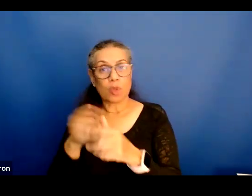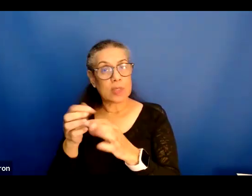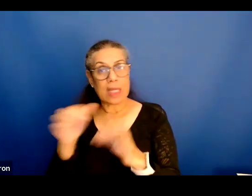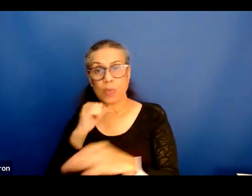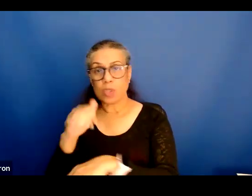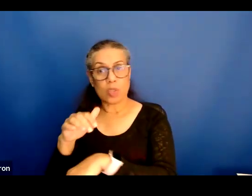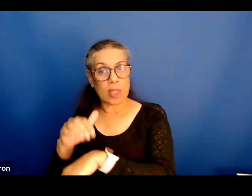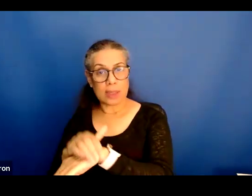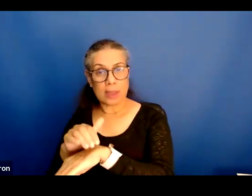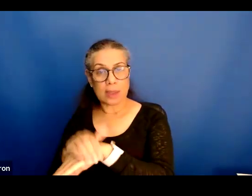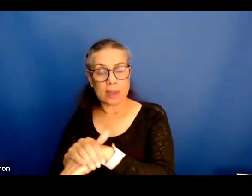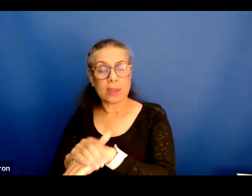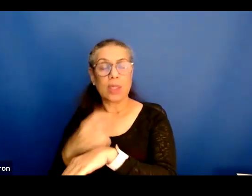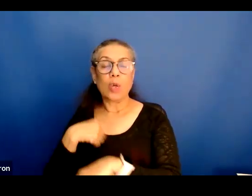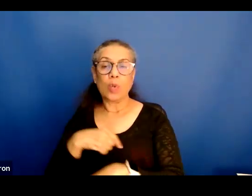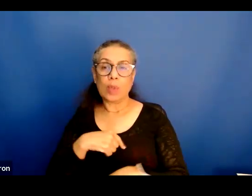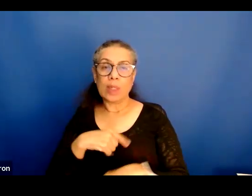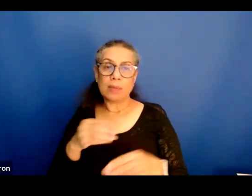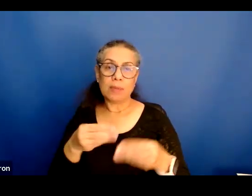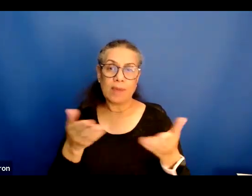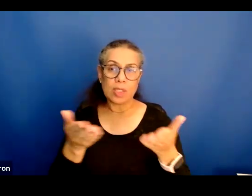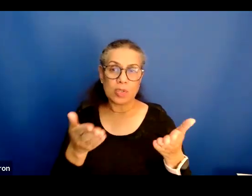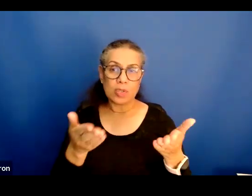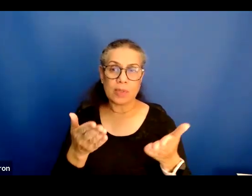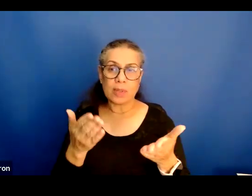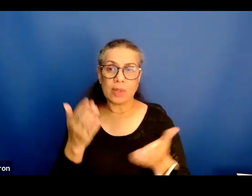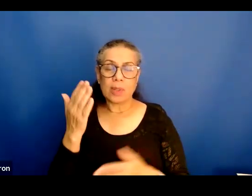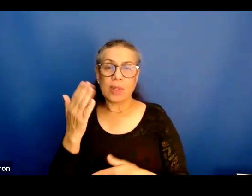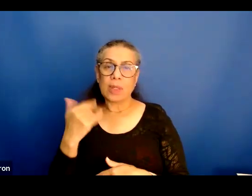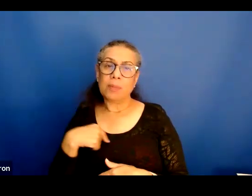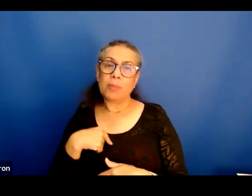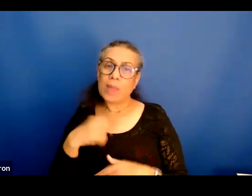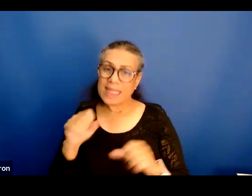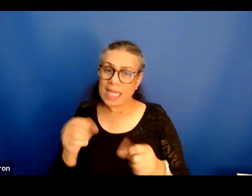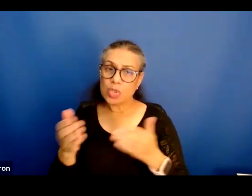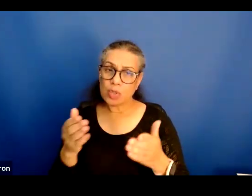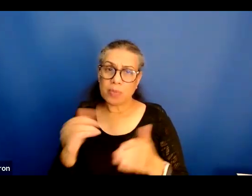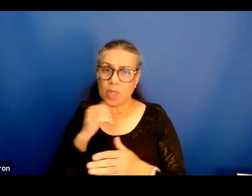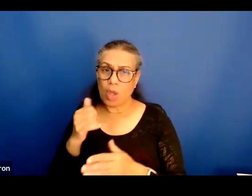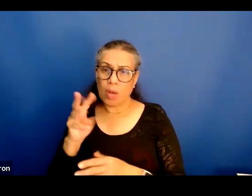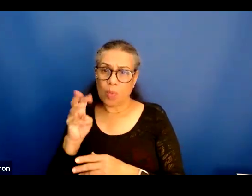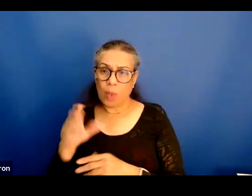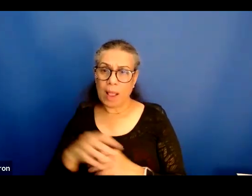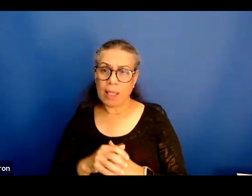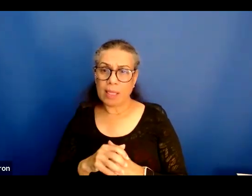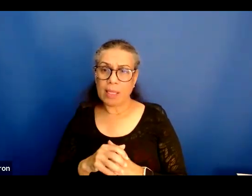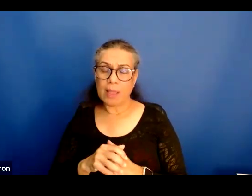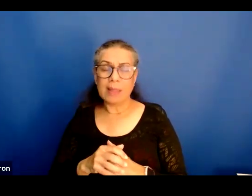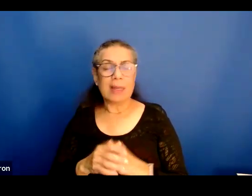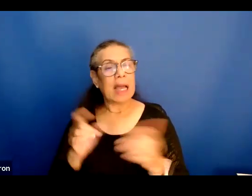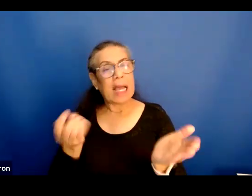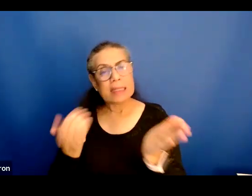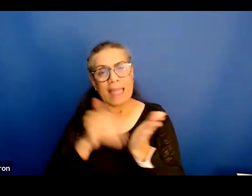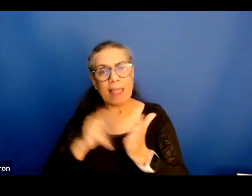we underserve these students, but my question is, who is not serving them well? As a teacher, I have spent years learning about strategies to